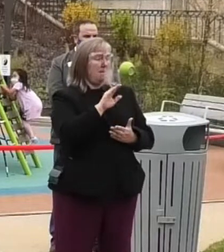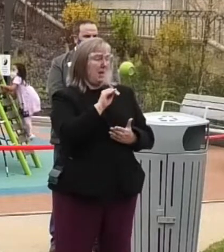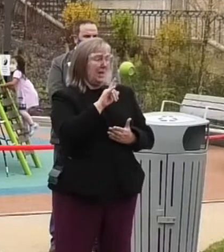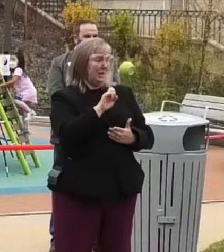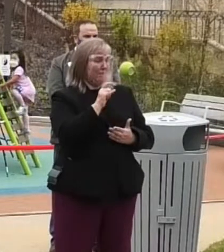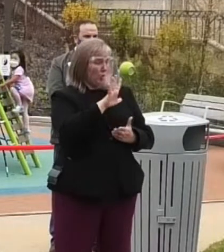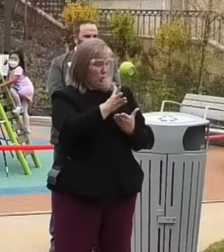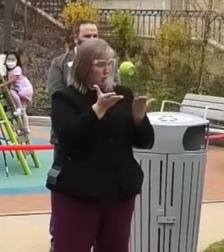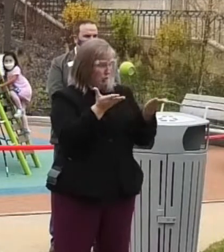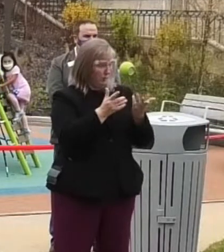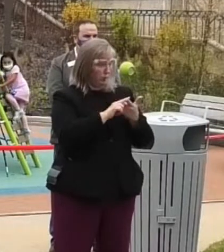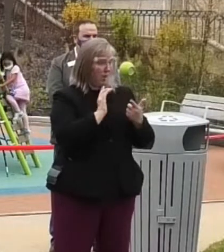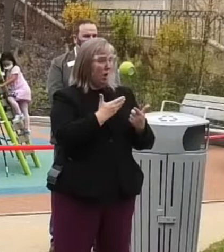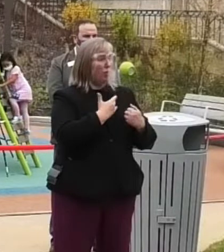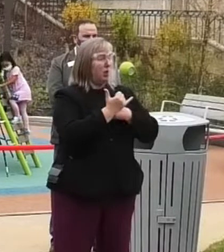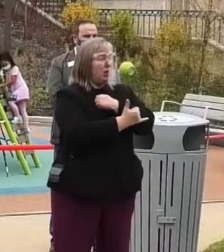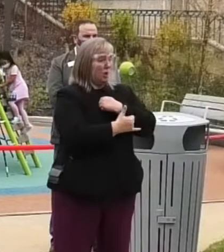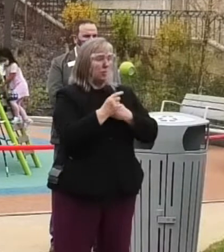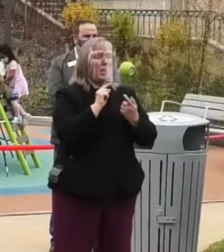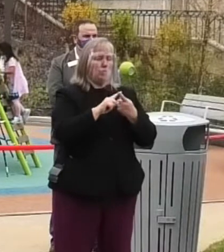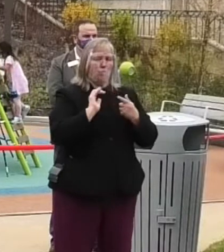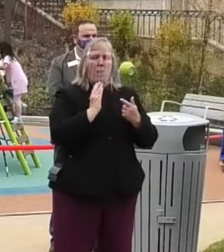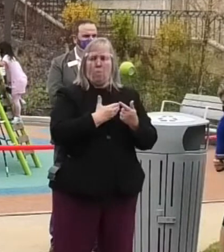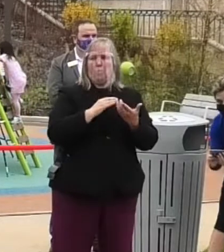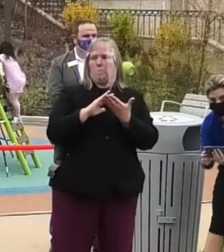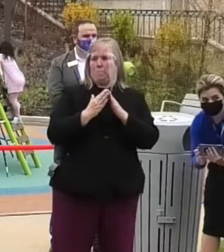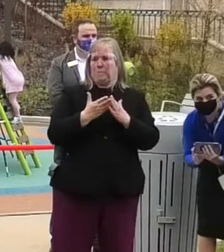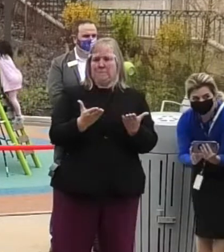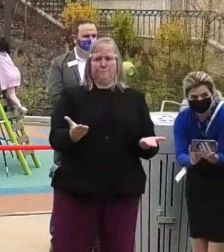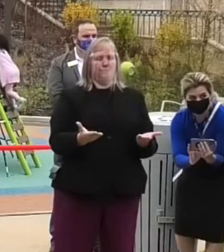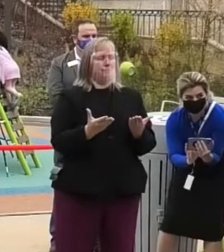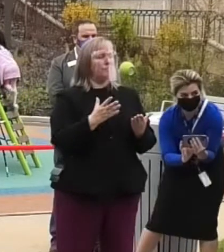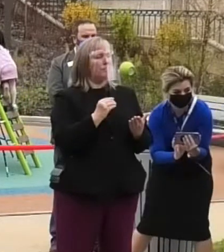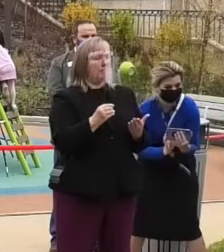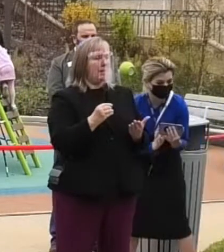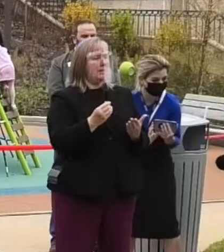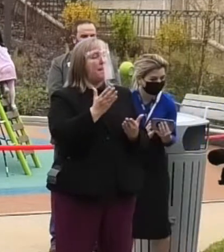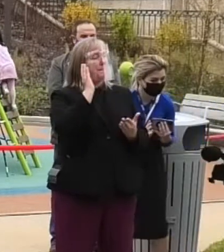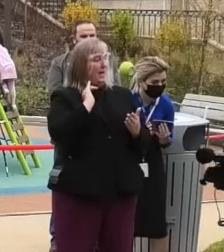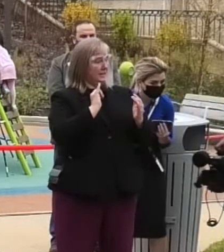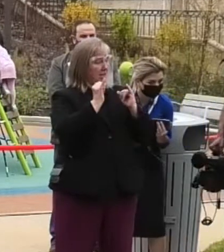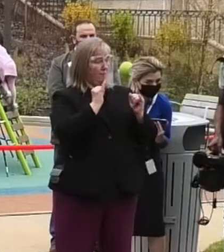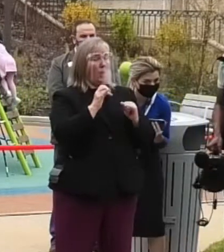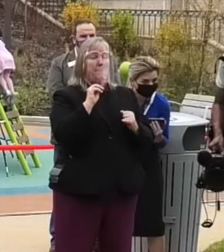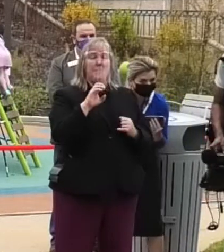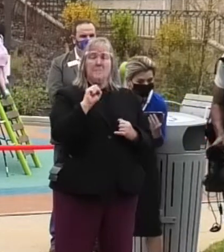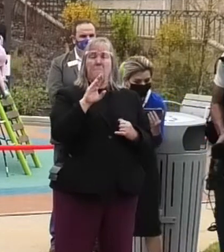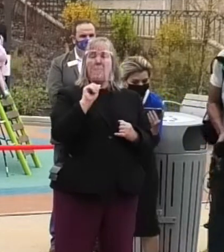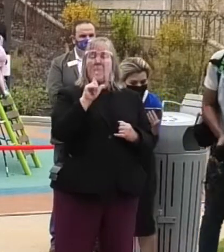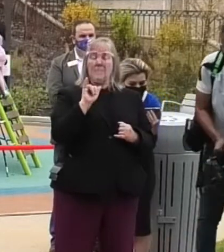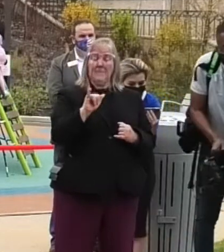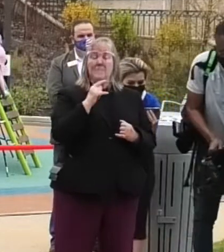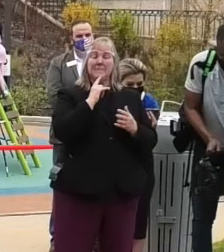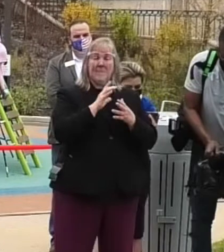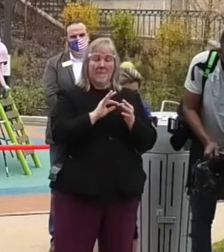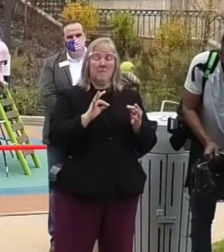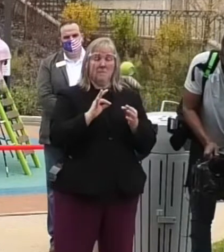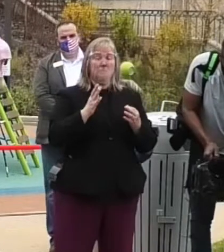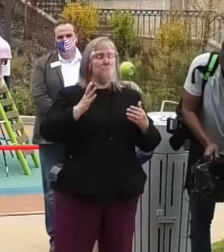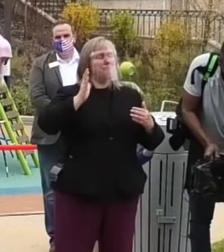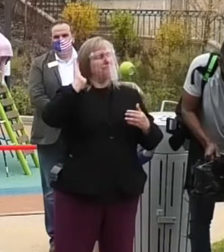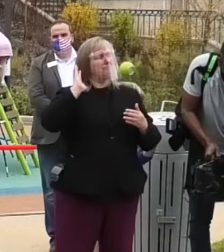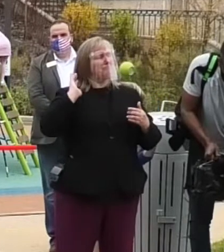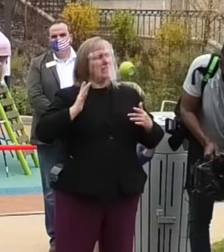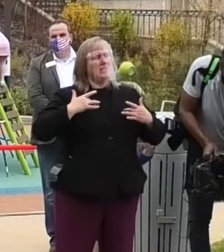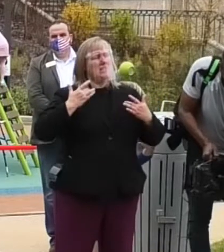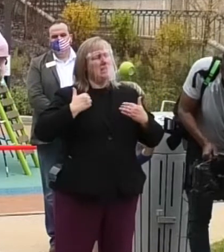service to our country and to our community. In a past interview, Ms. Bailey stated that at an early age,